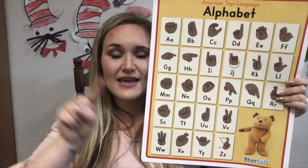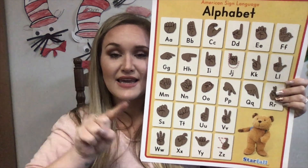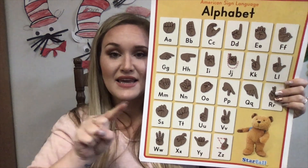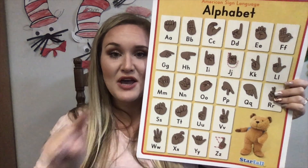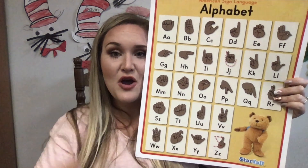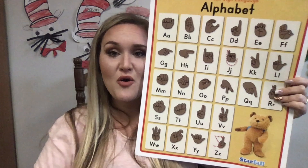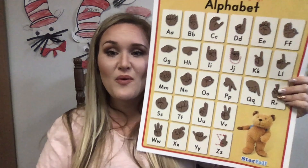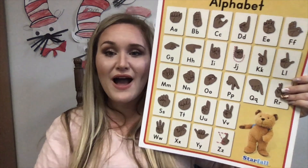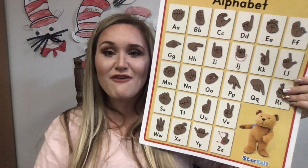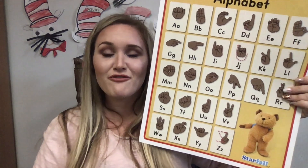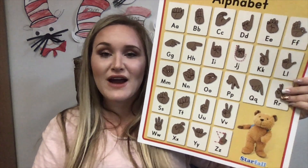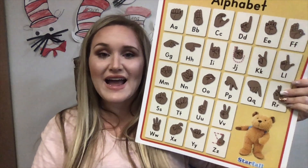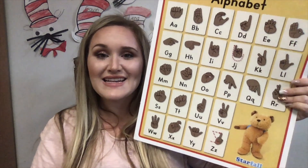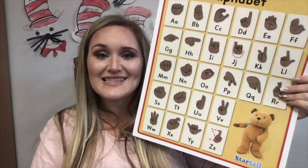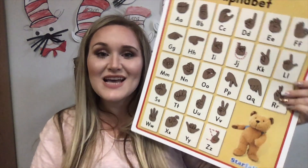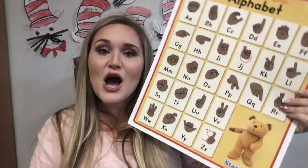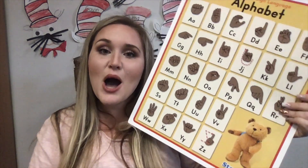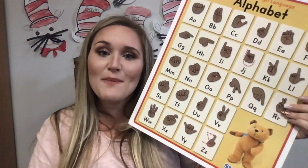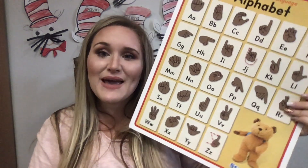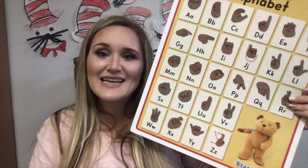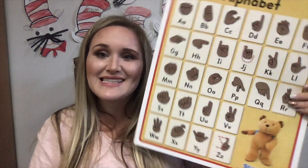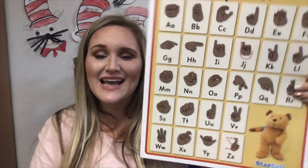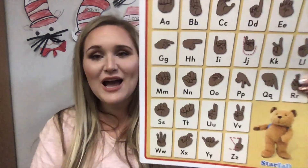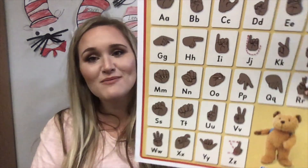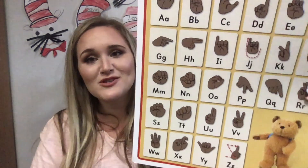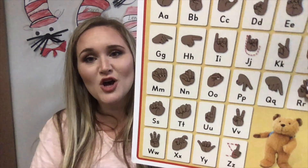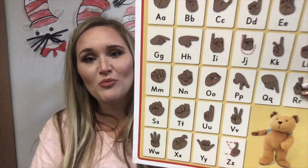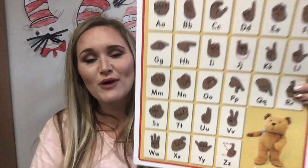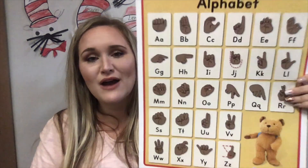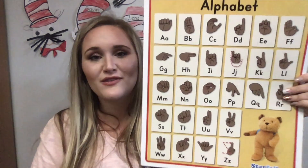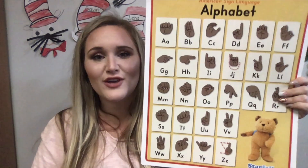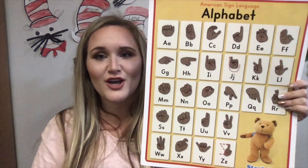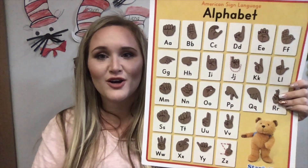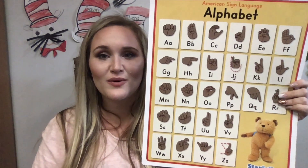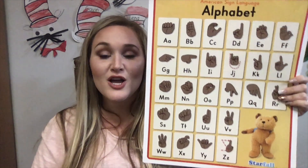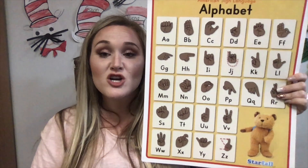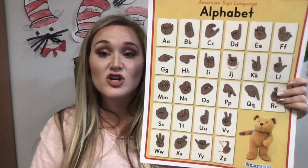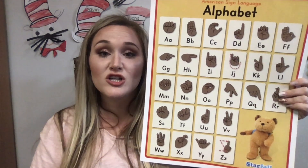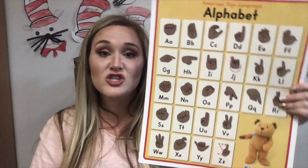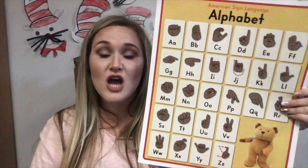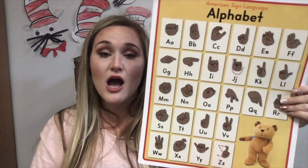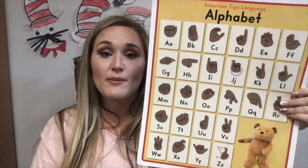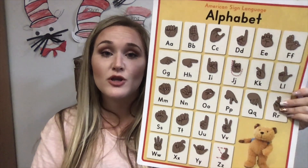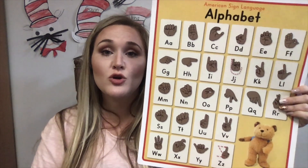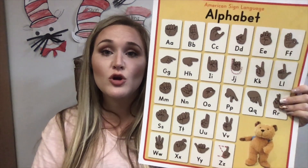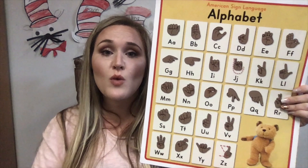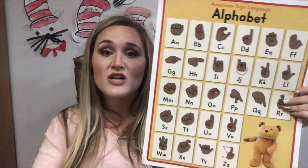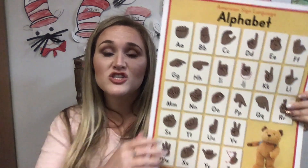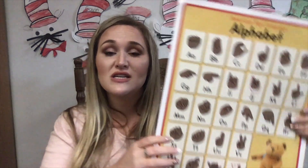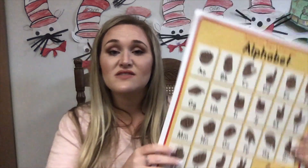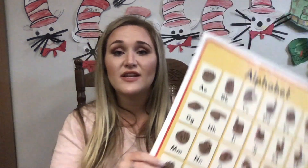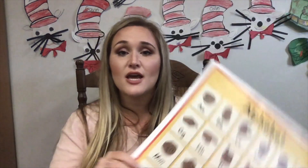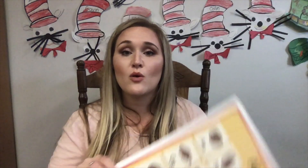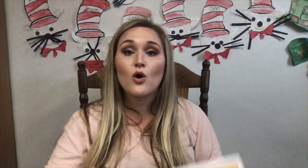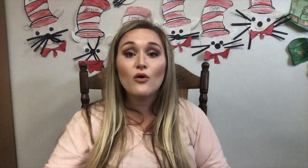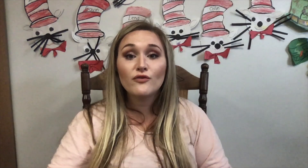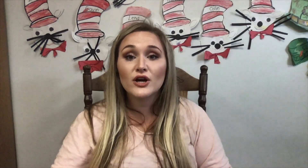Z. Wow, friends, amazing. I'm so proud of you. Good job. You could watch this video over and